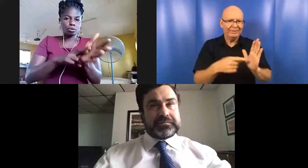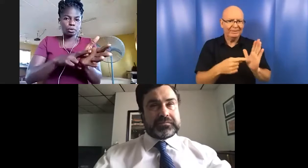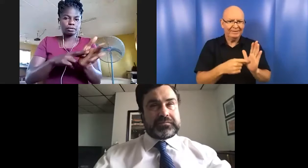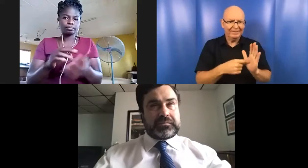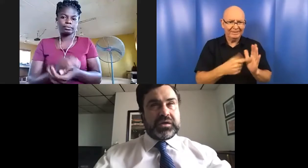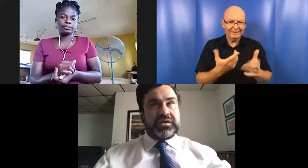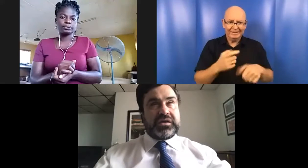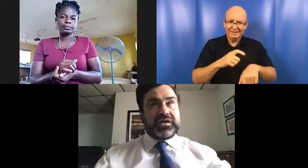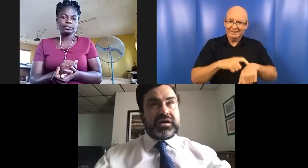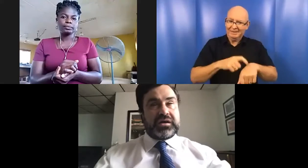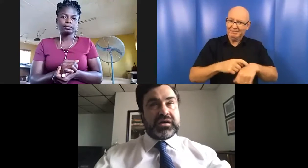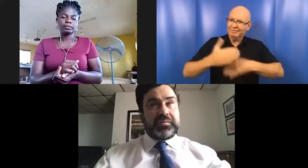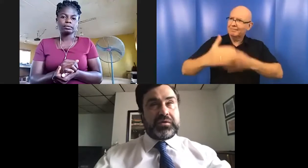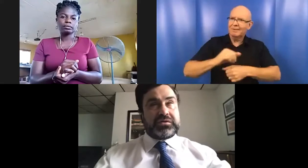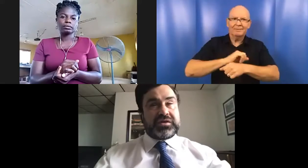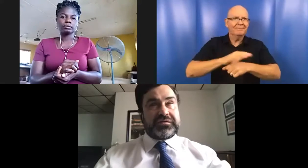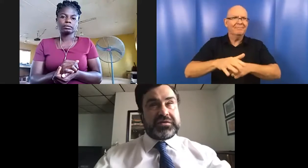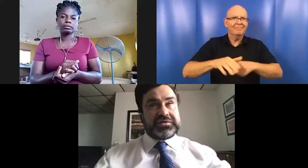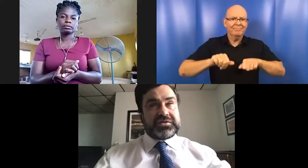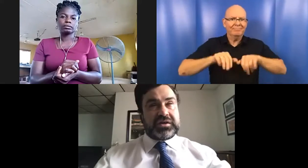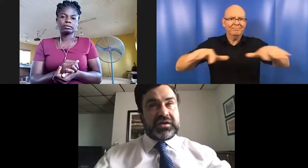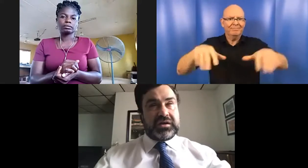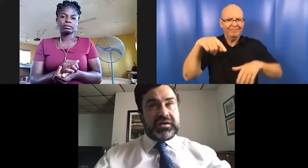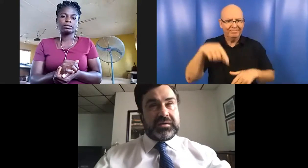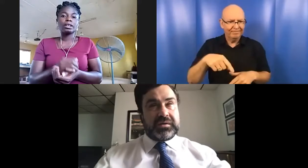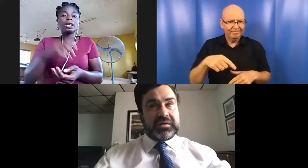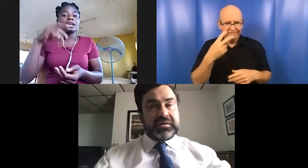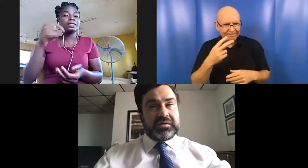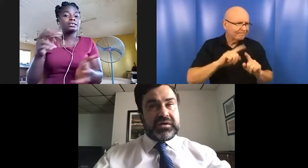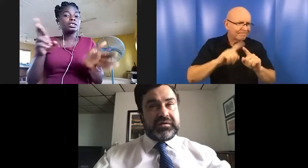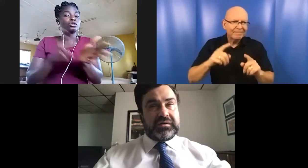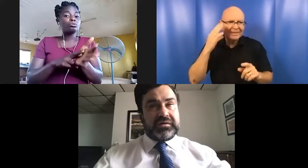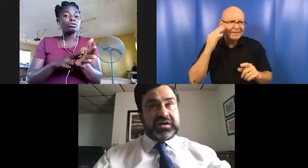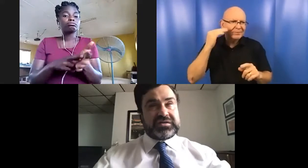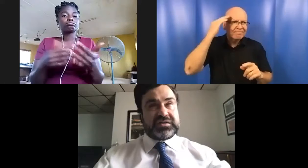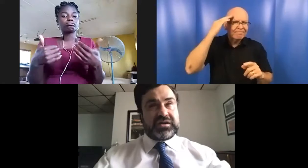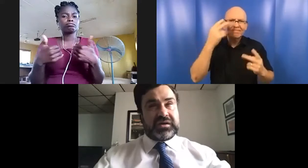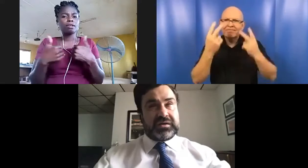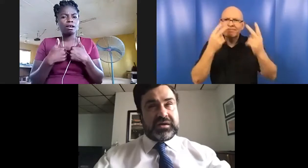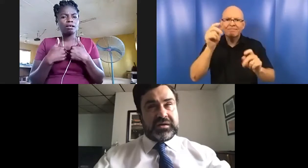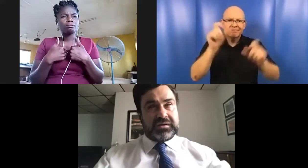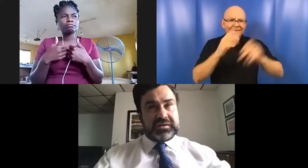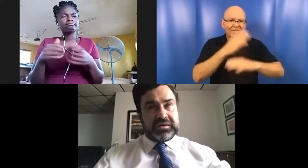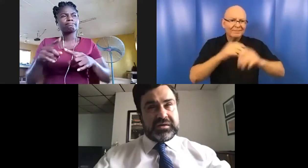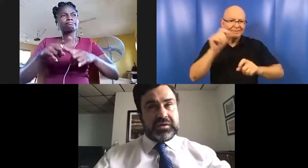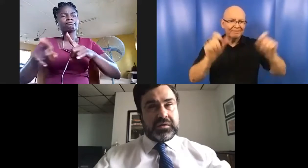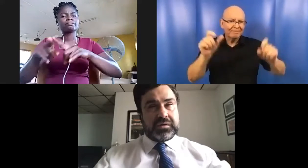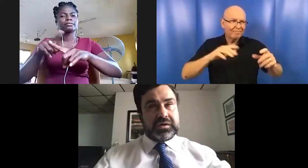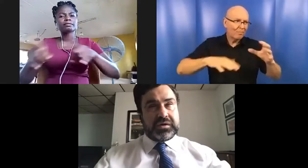Um, the report covers a vast,